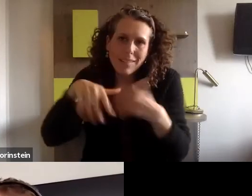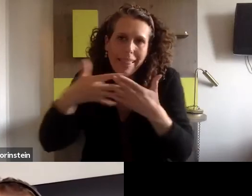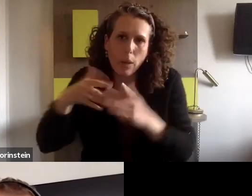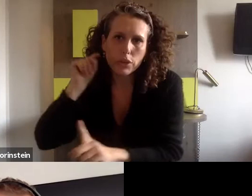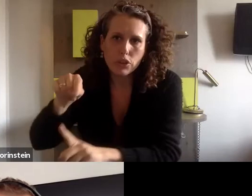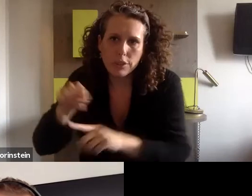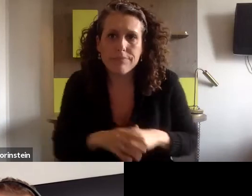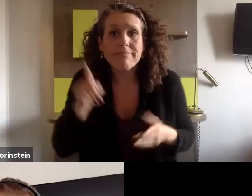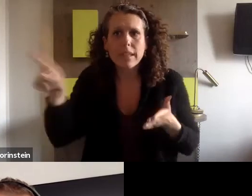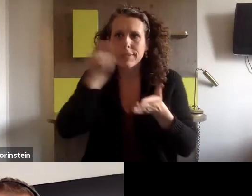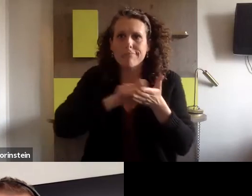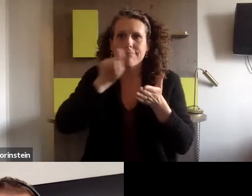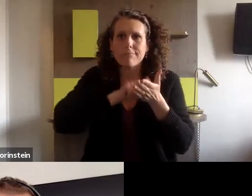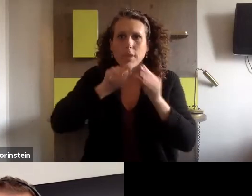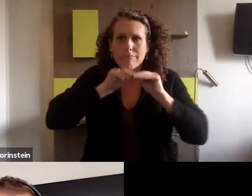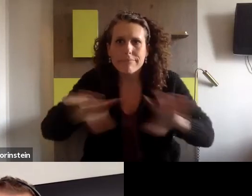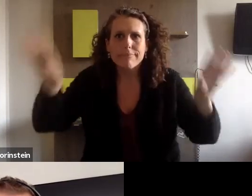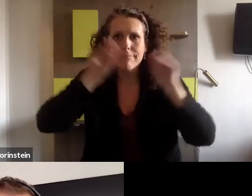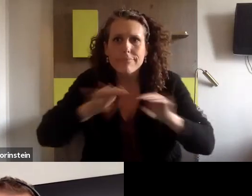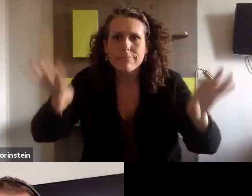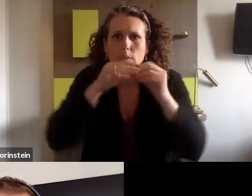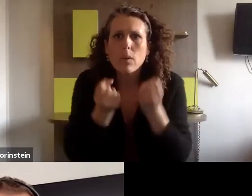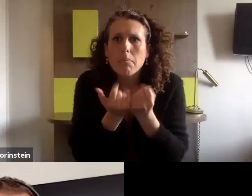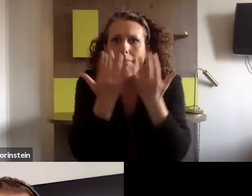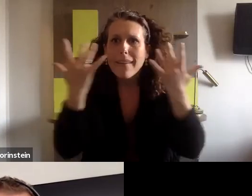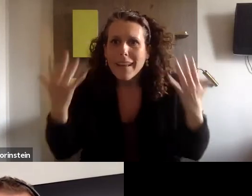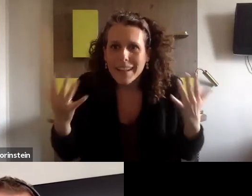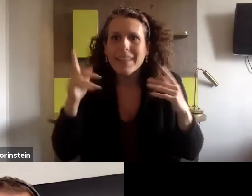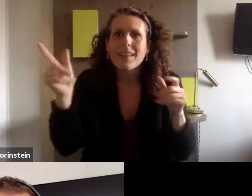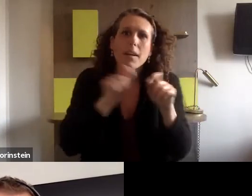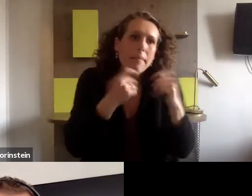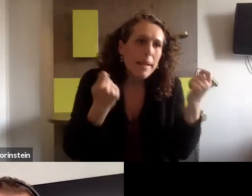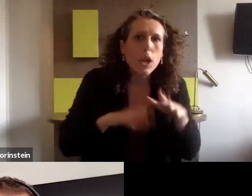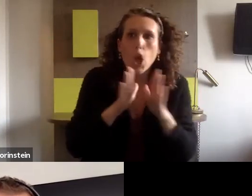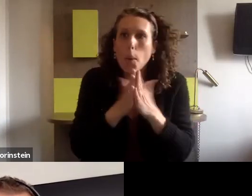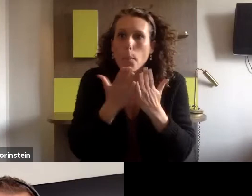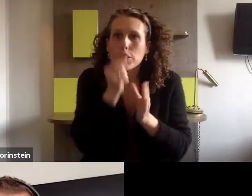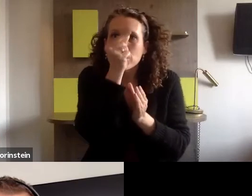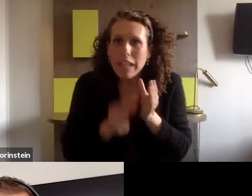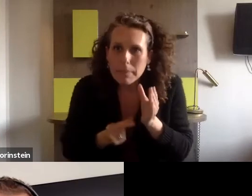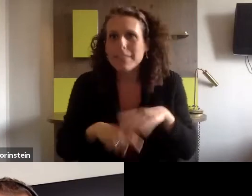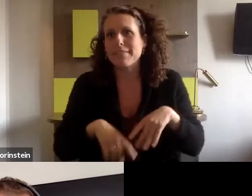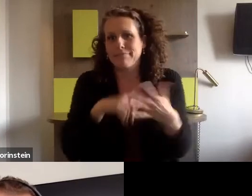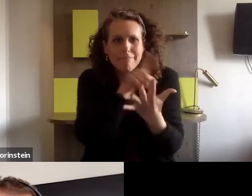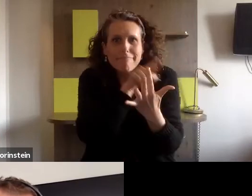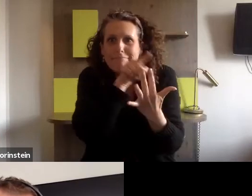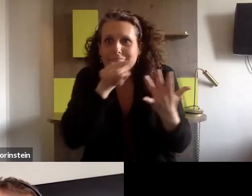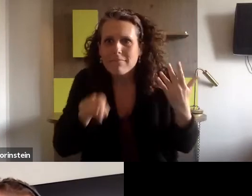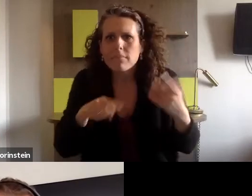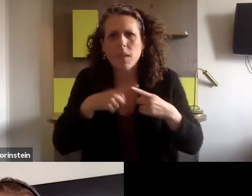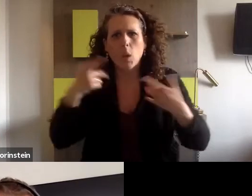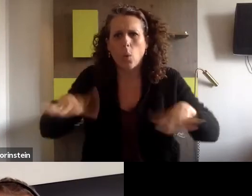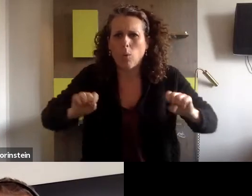impressive number of publications. That's papers, books, book chapters, and he's a very active and